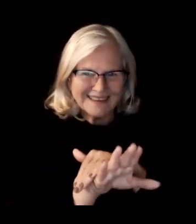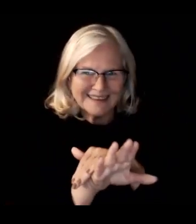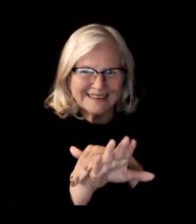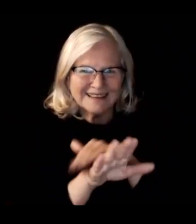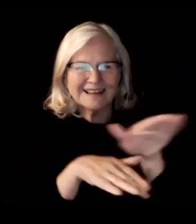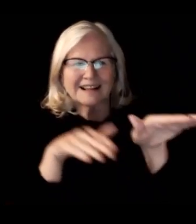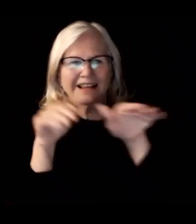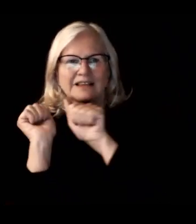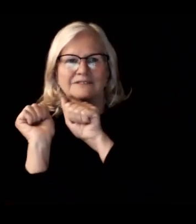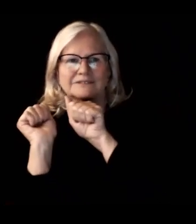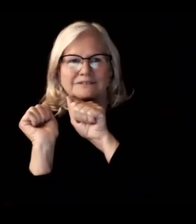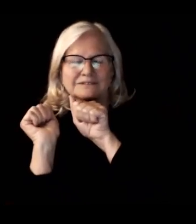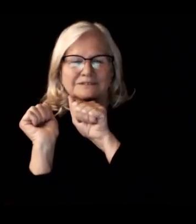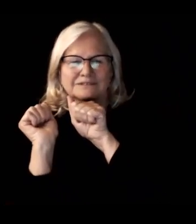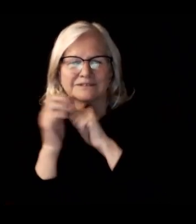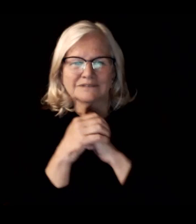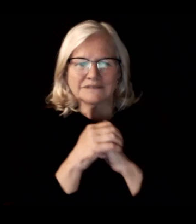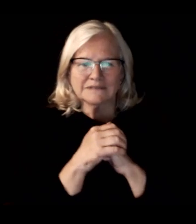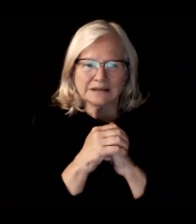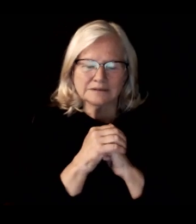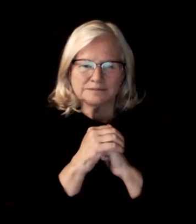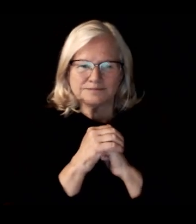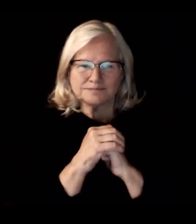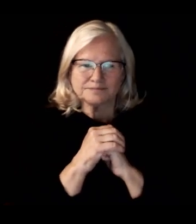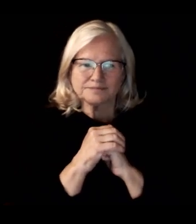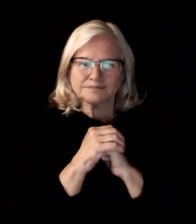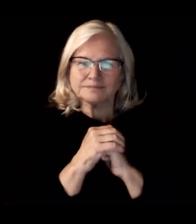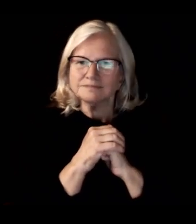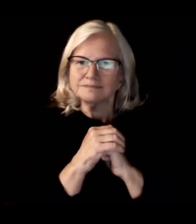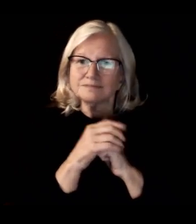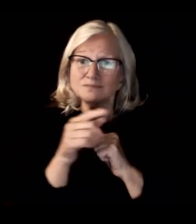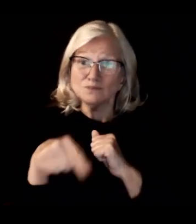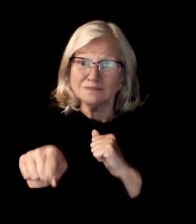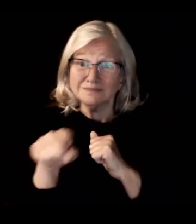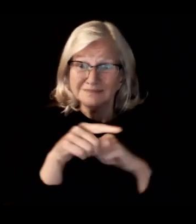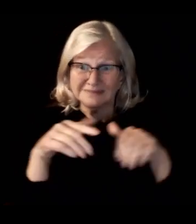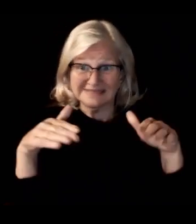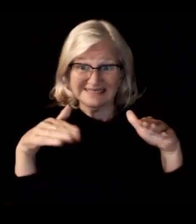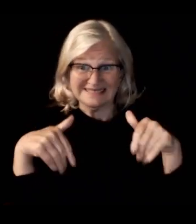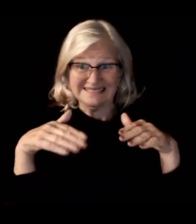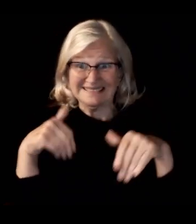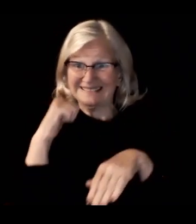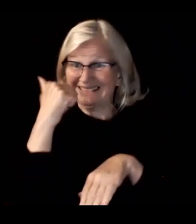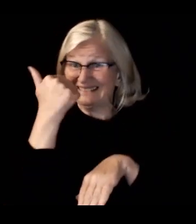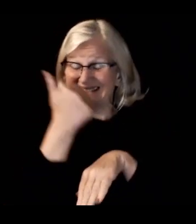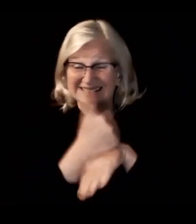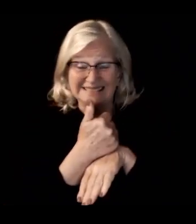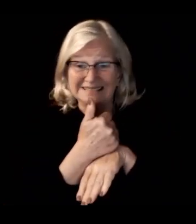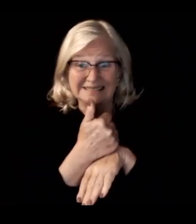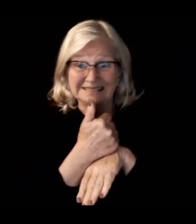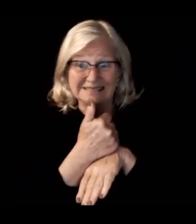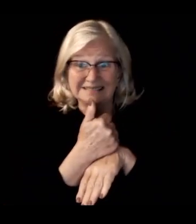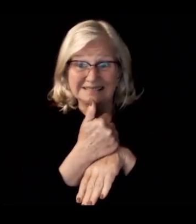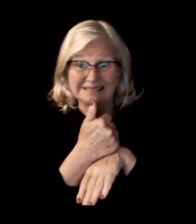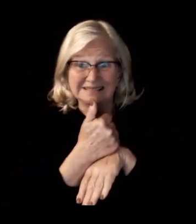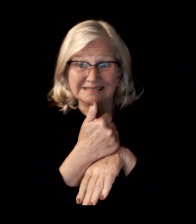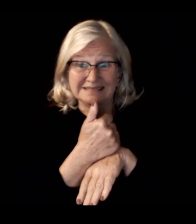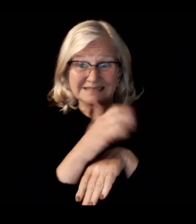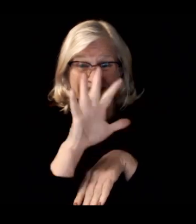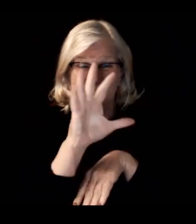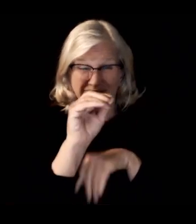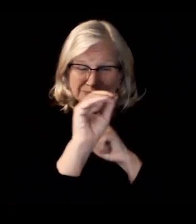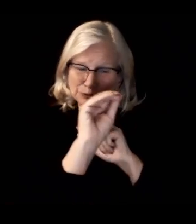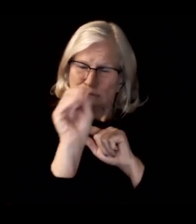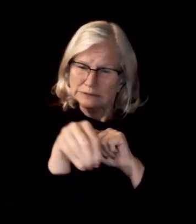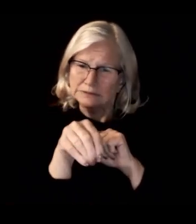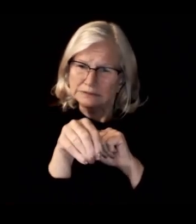threat. Of those who have not implemented, just over half indicate they intend to do so in the